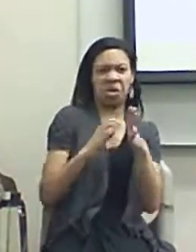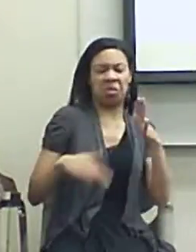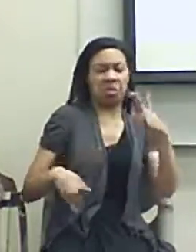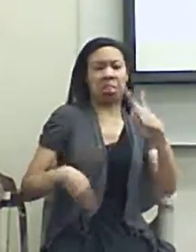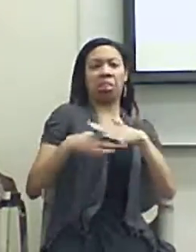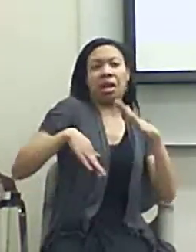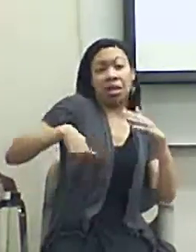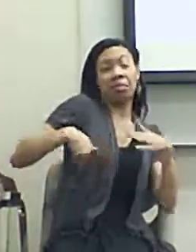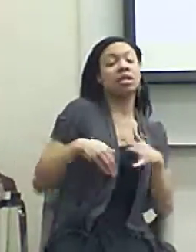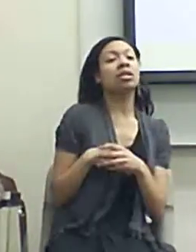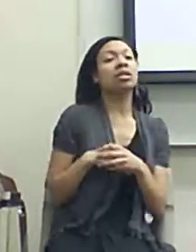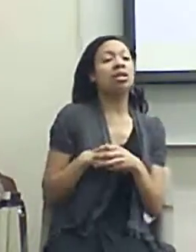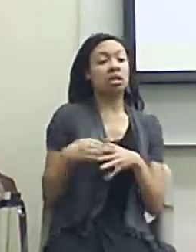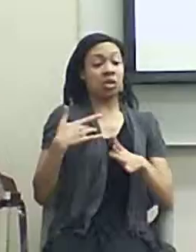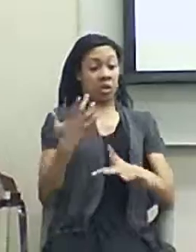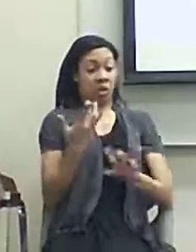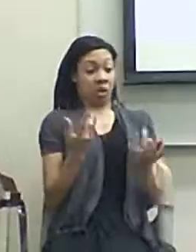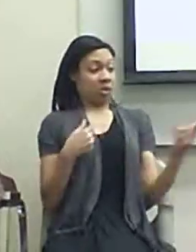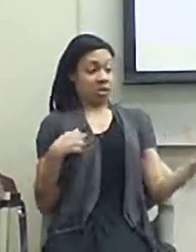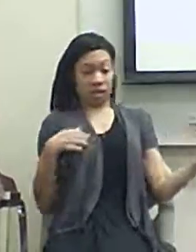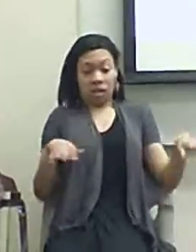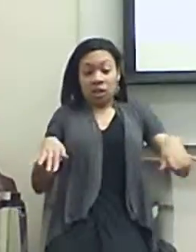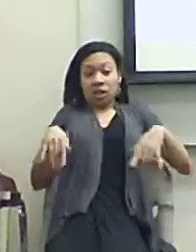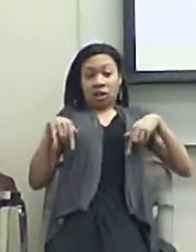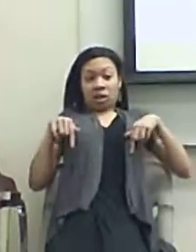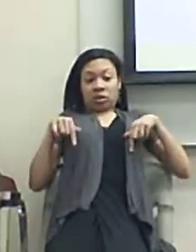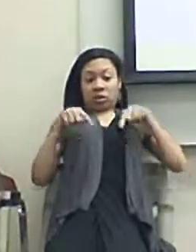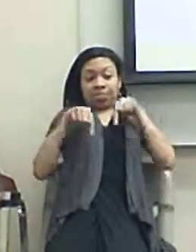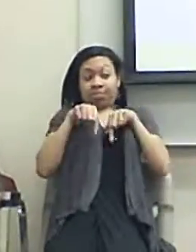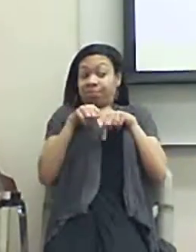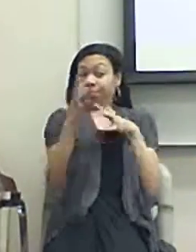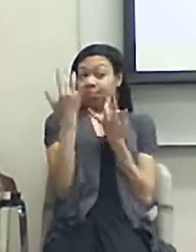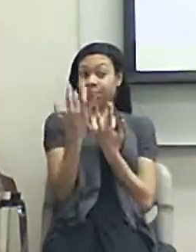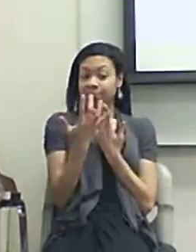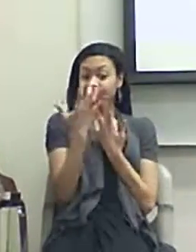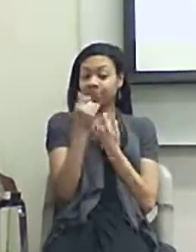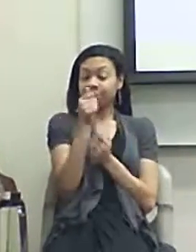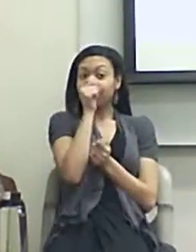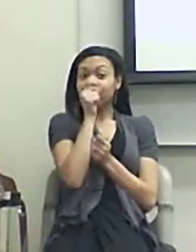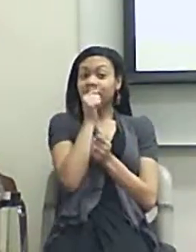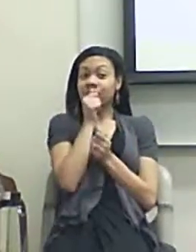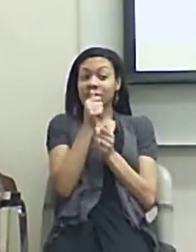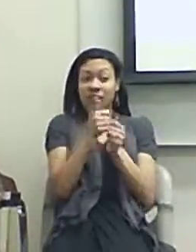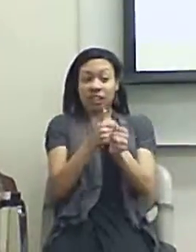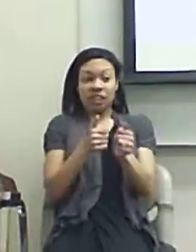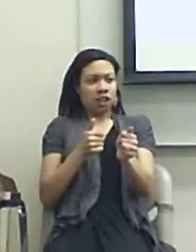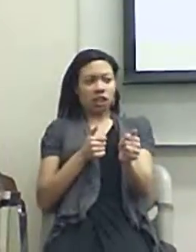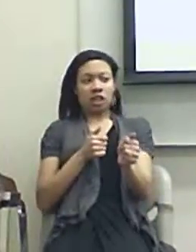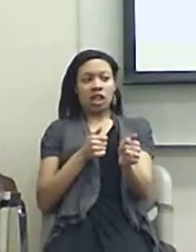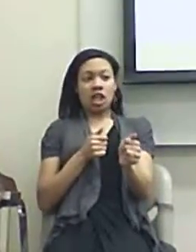usually way back by the door. Rule number 1, nothing gets between the interpreter and the